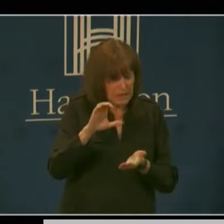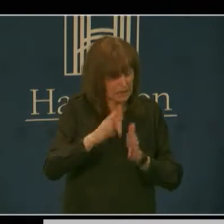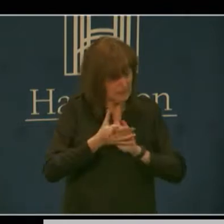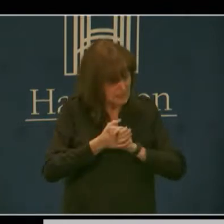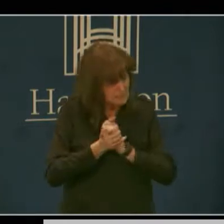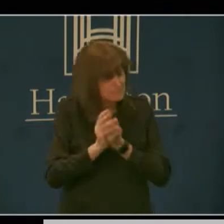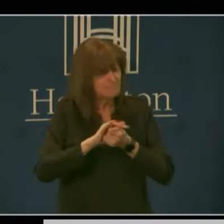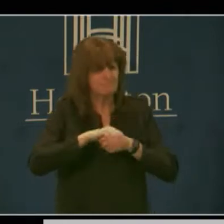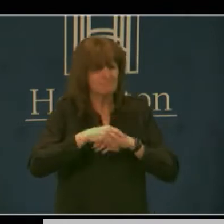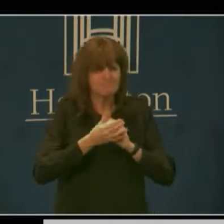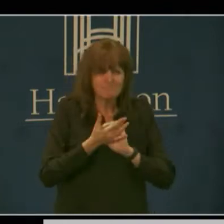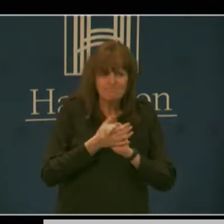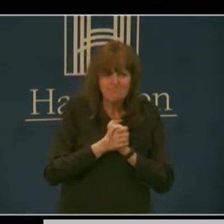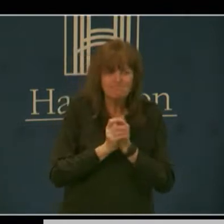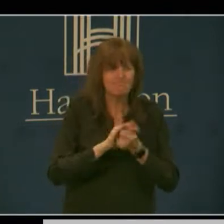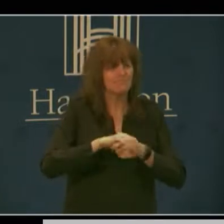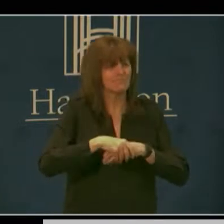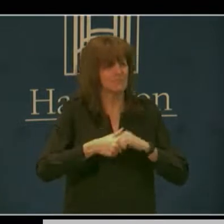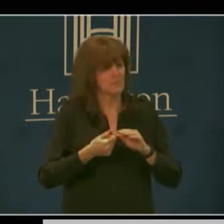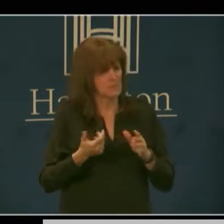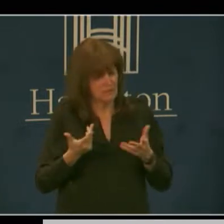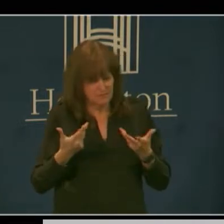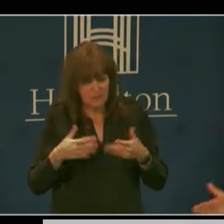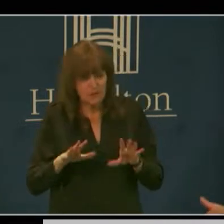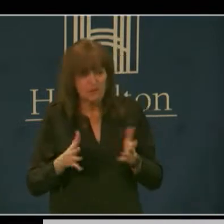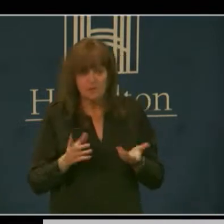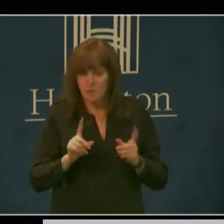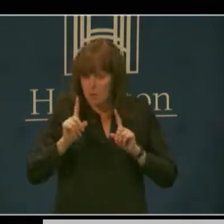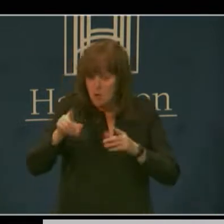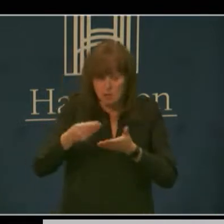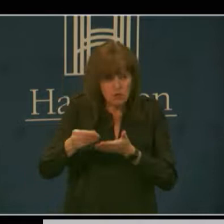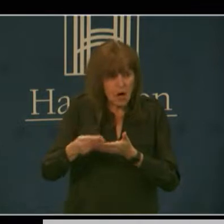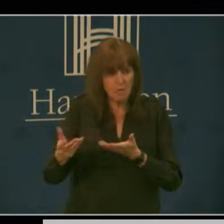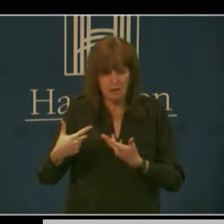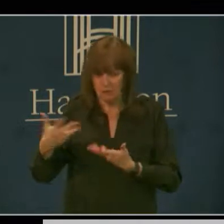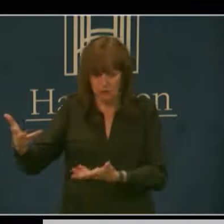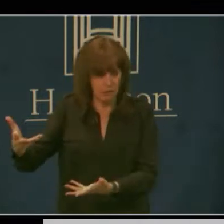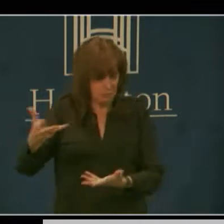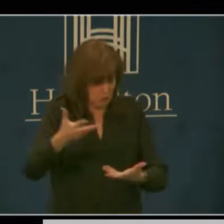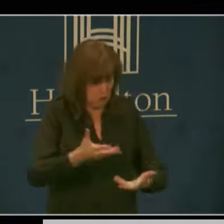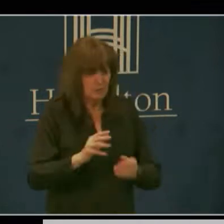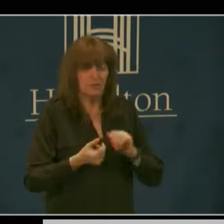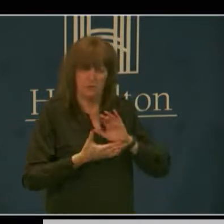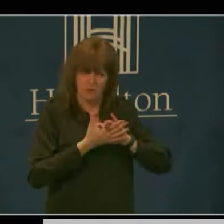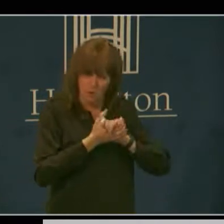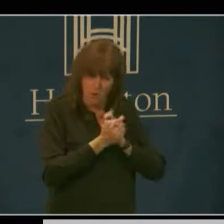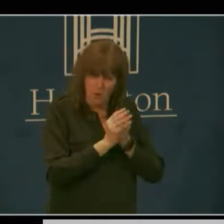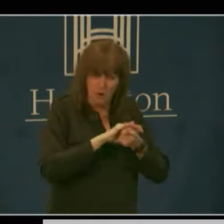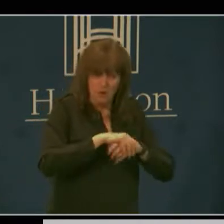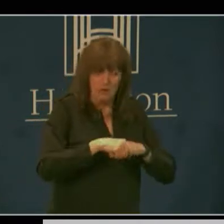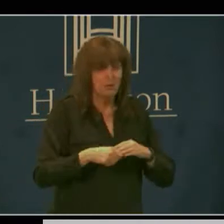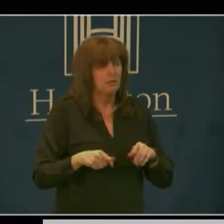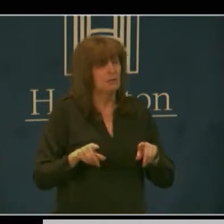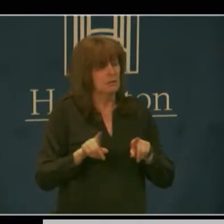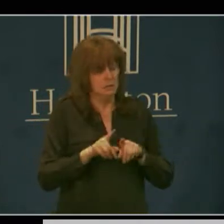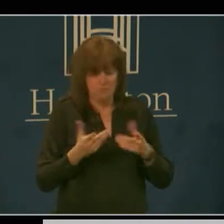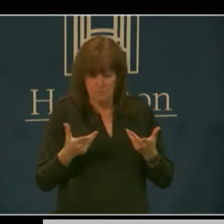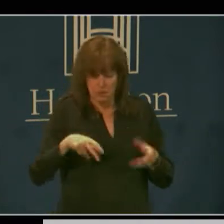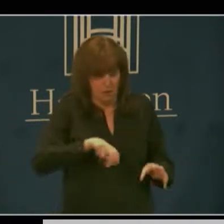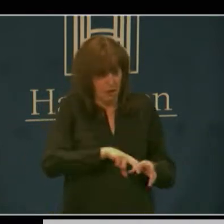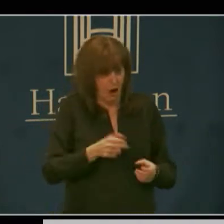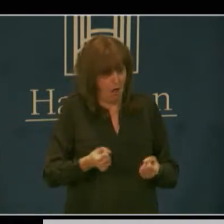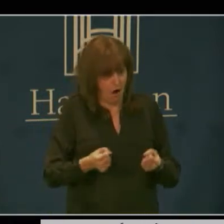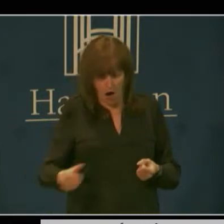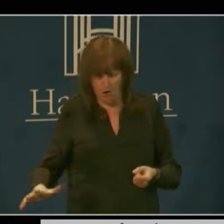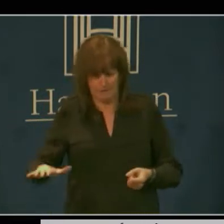of it, after you've gone to the grocery store, same thing. When you get home or when you get back to the car, you've got sanitizer. So you use the hand